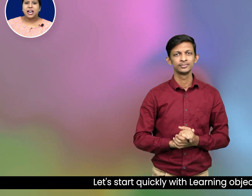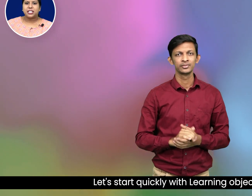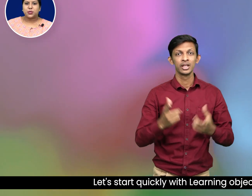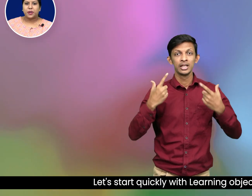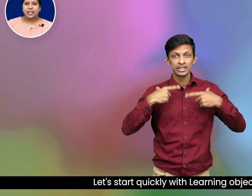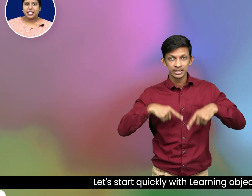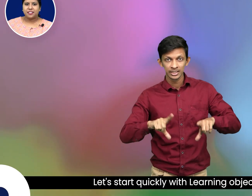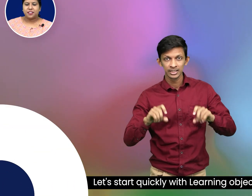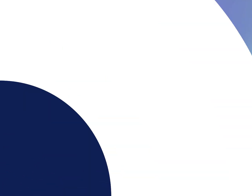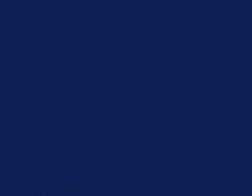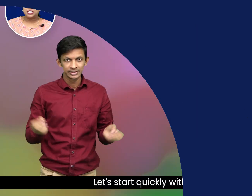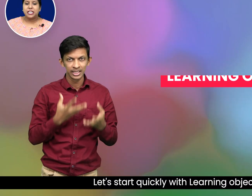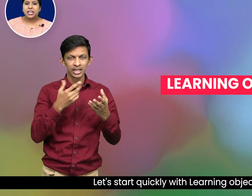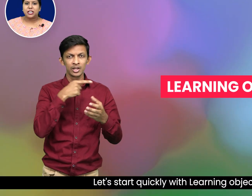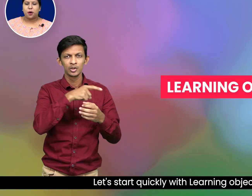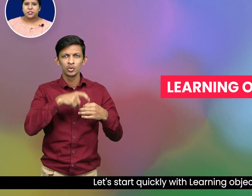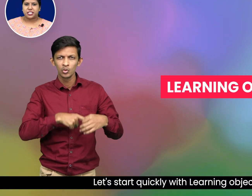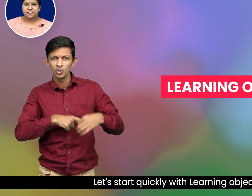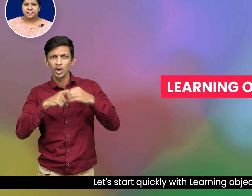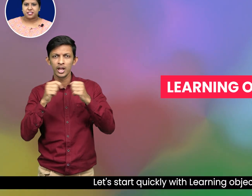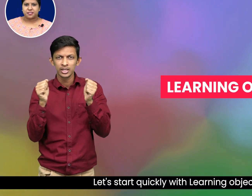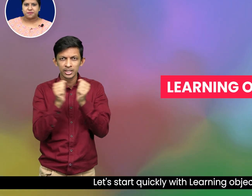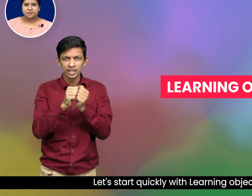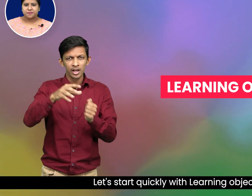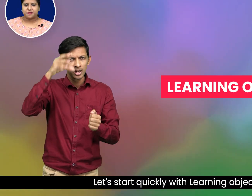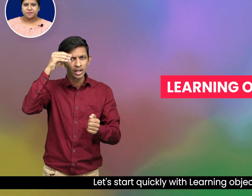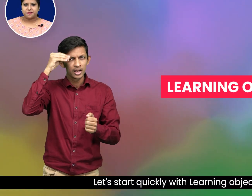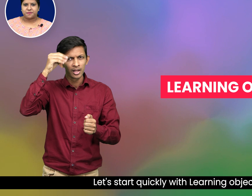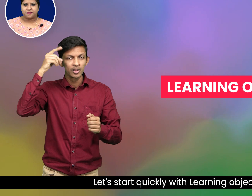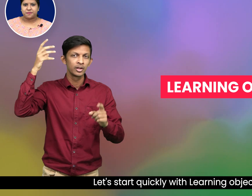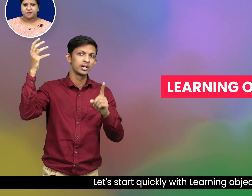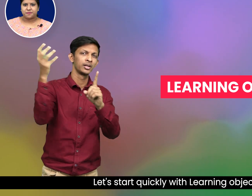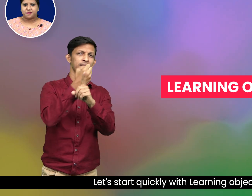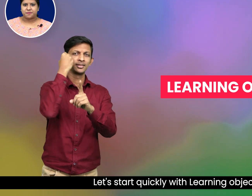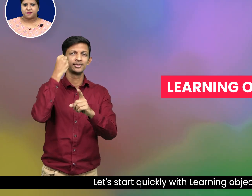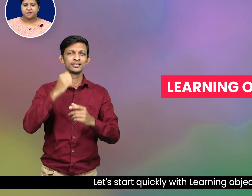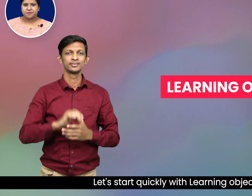Let's start quickly with learning objectives.